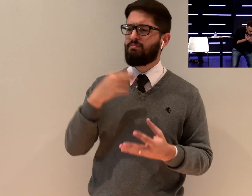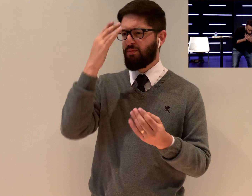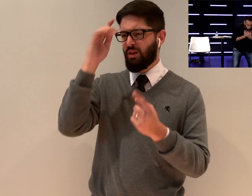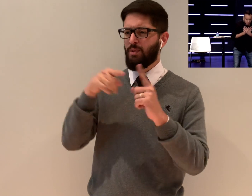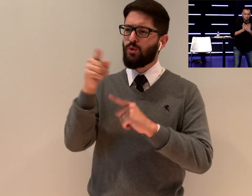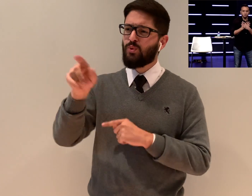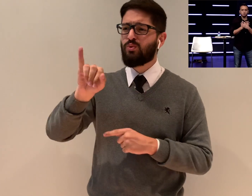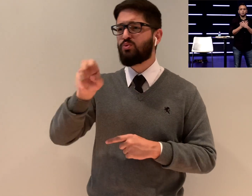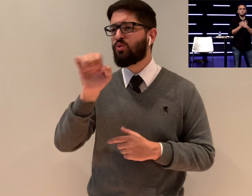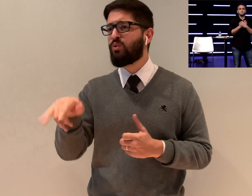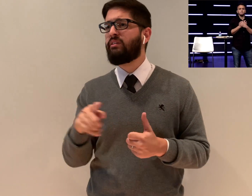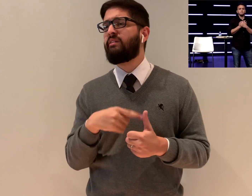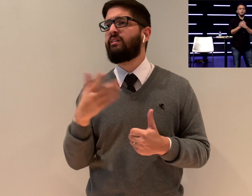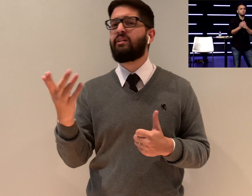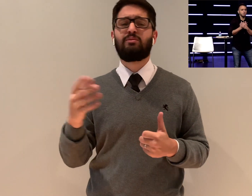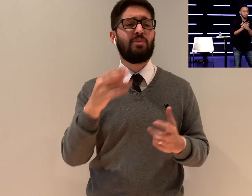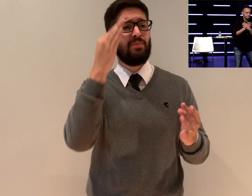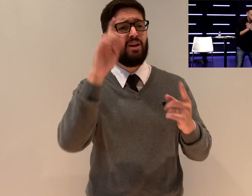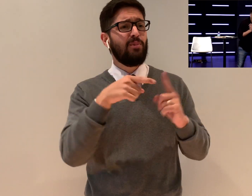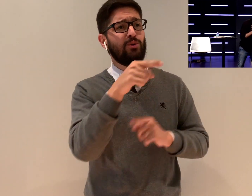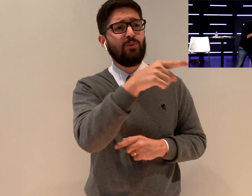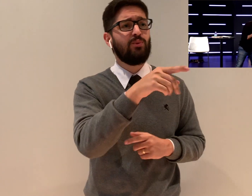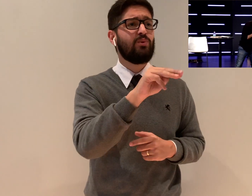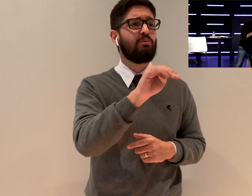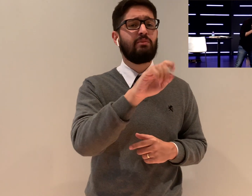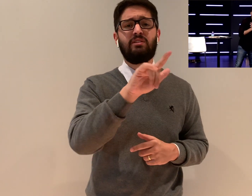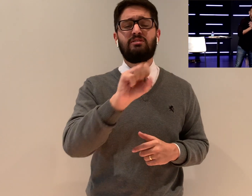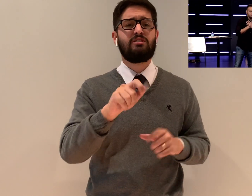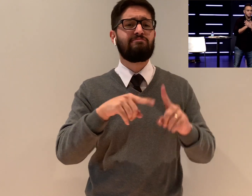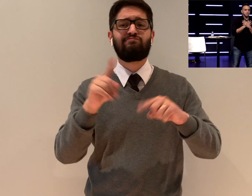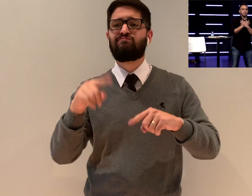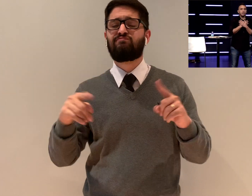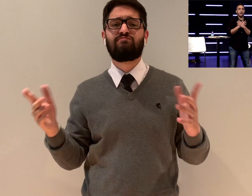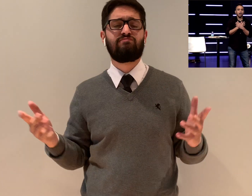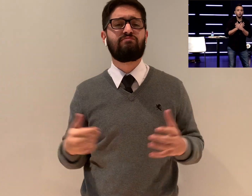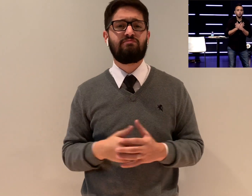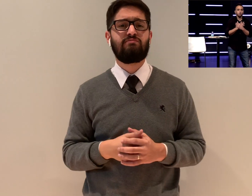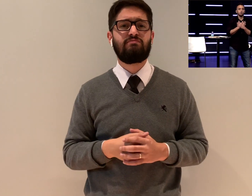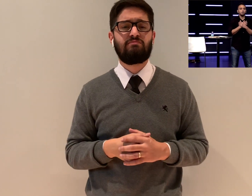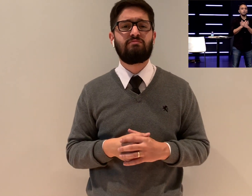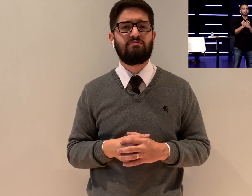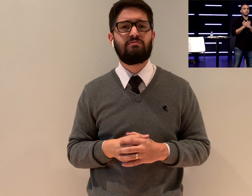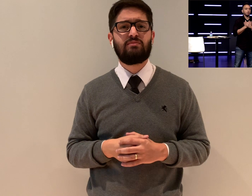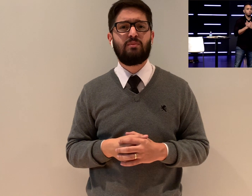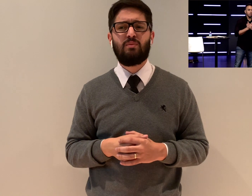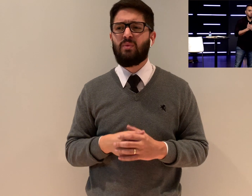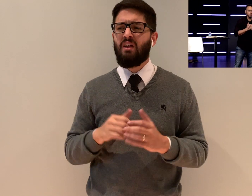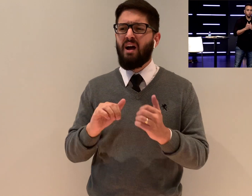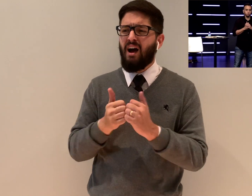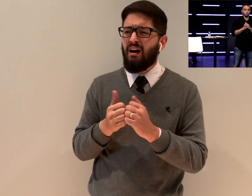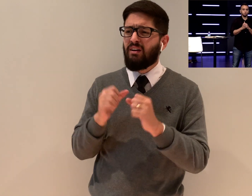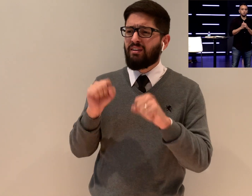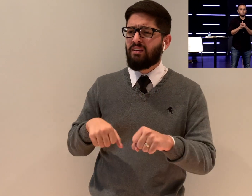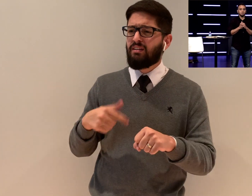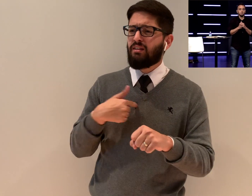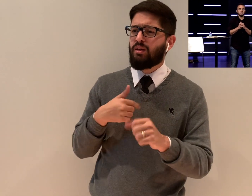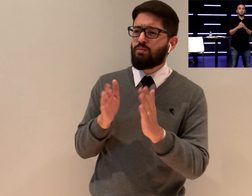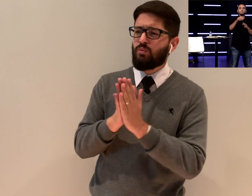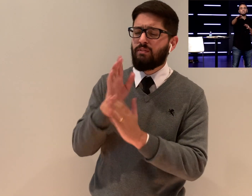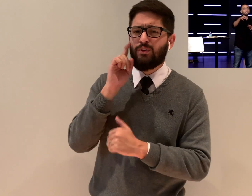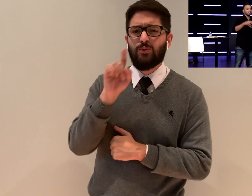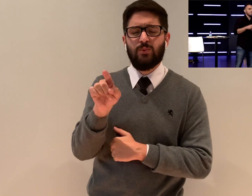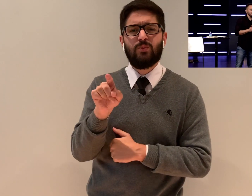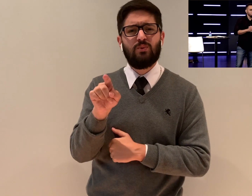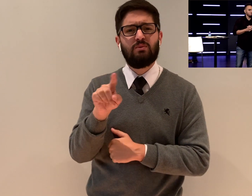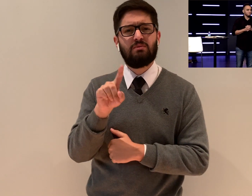about you, Joey. I'm thinking about you, Melissa. How can I pray for you? You know,